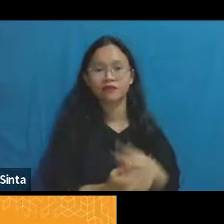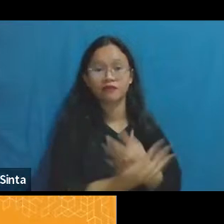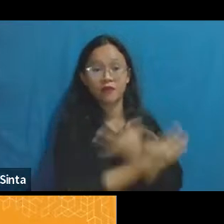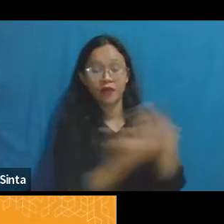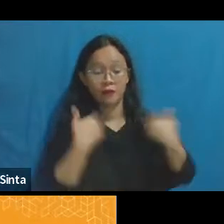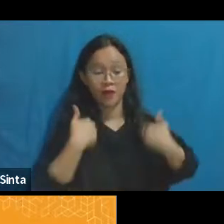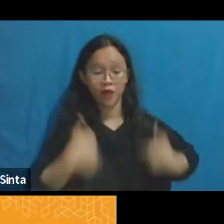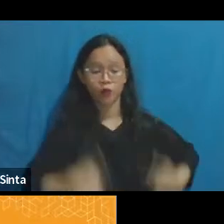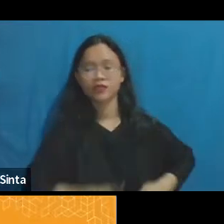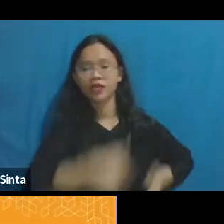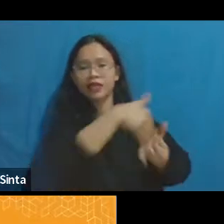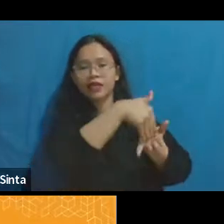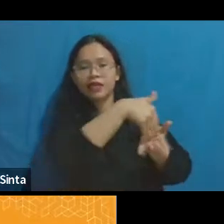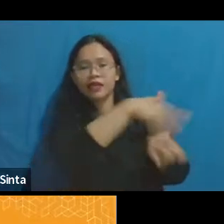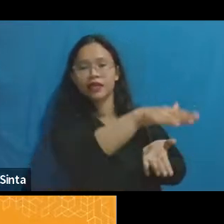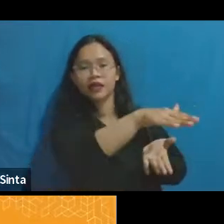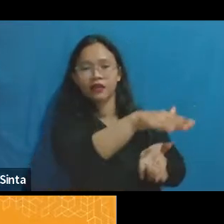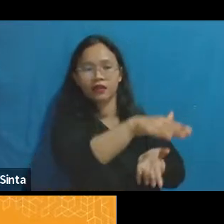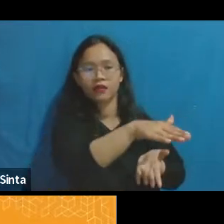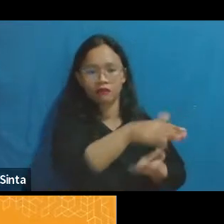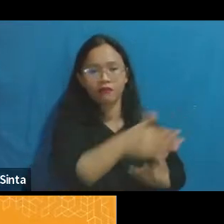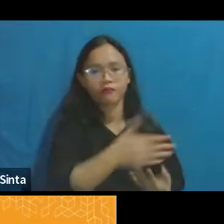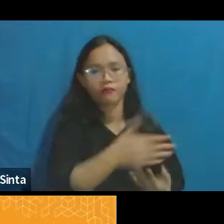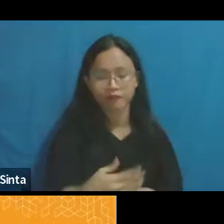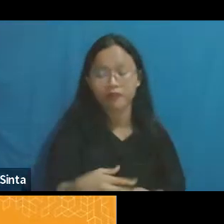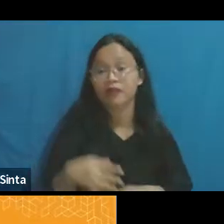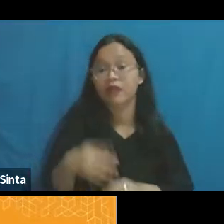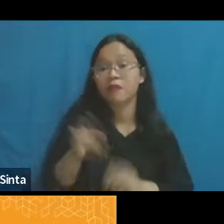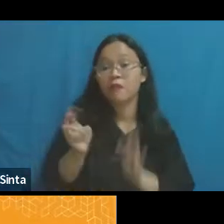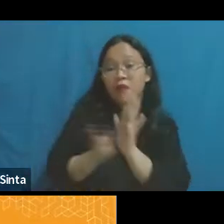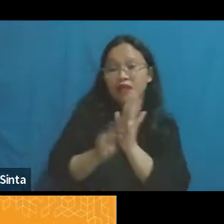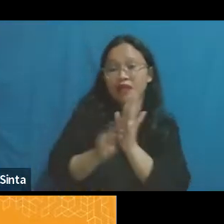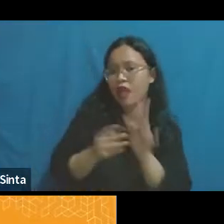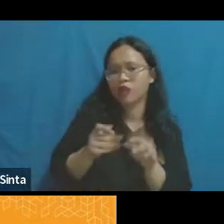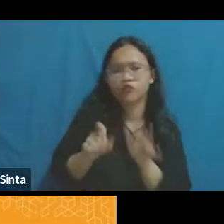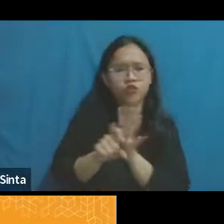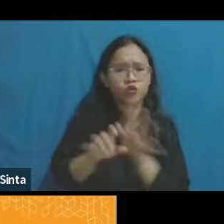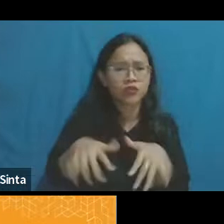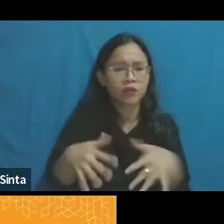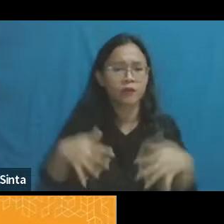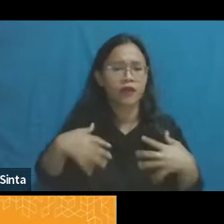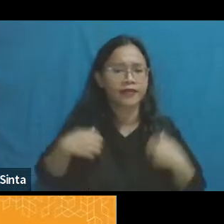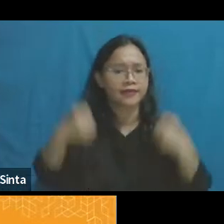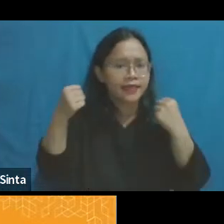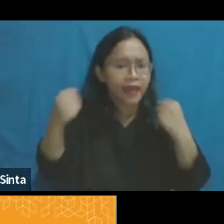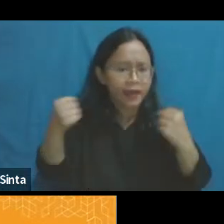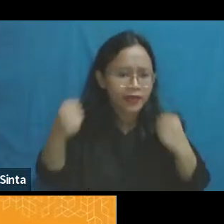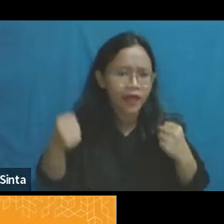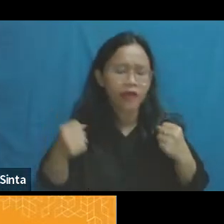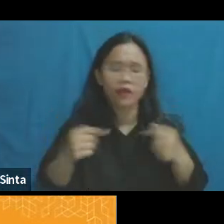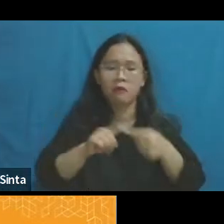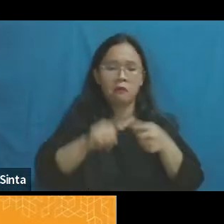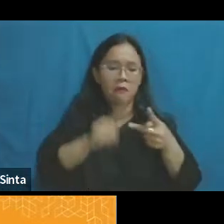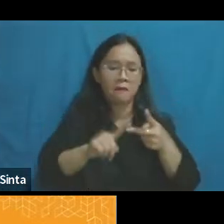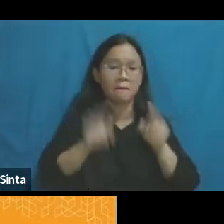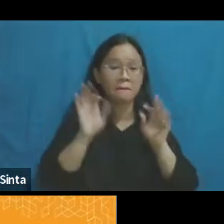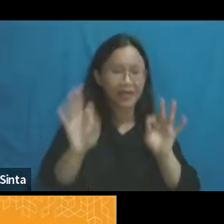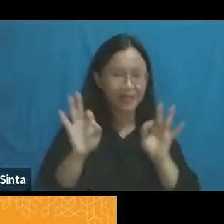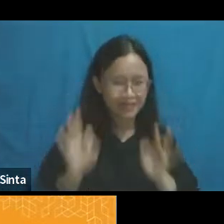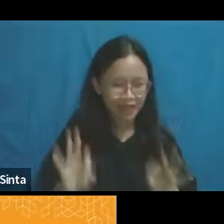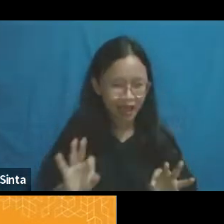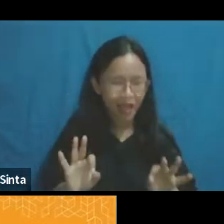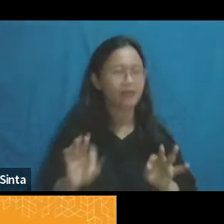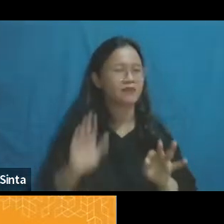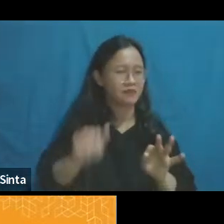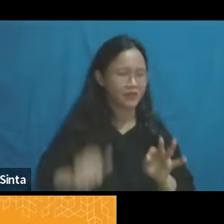with health. We have health problems. We have educational problem for our